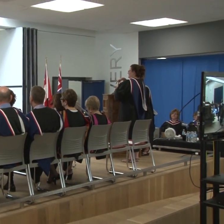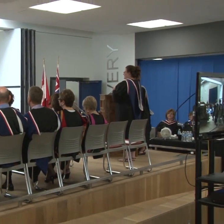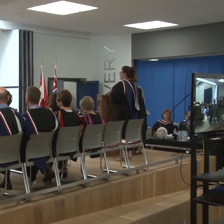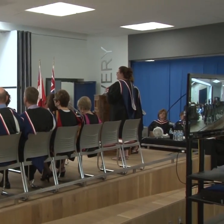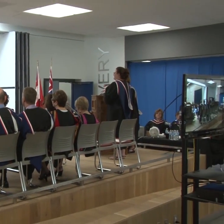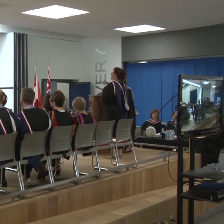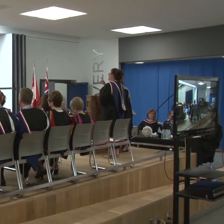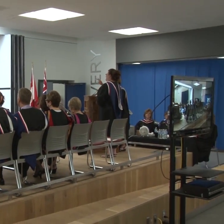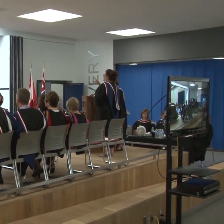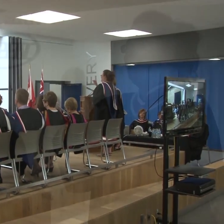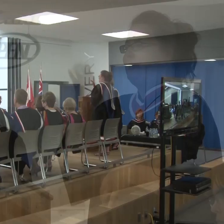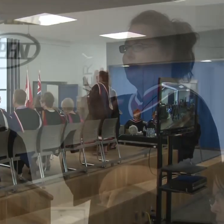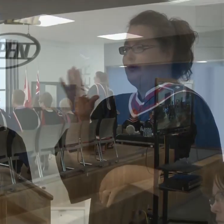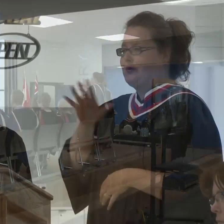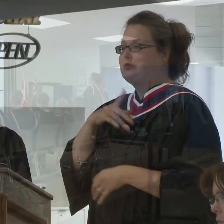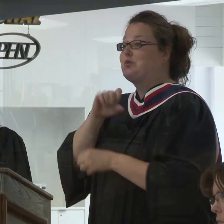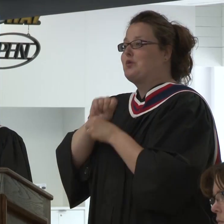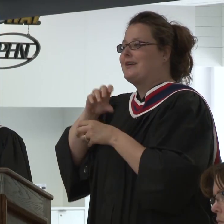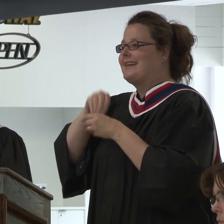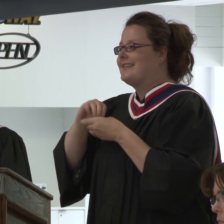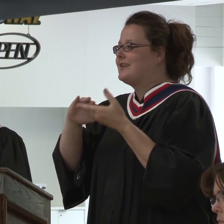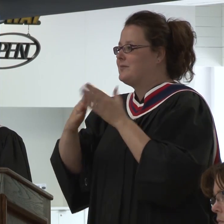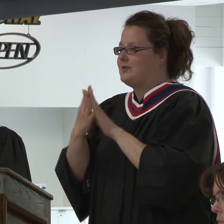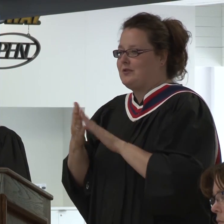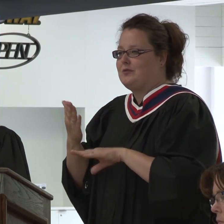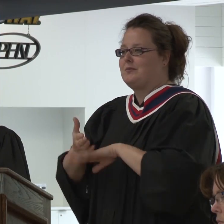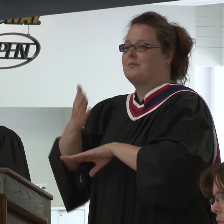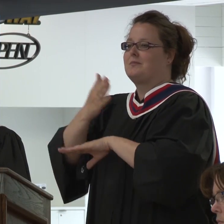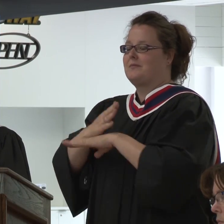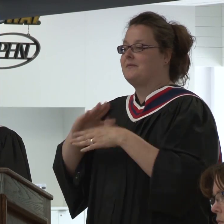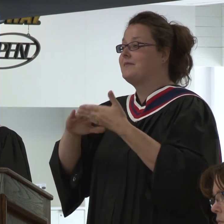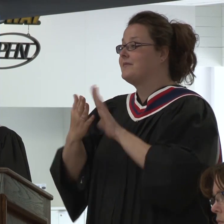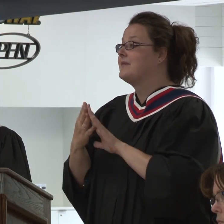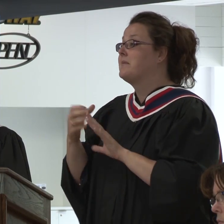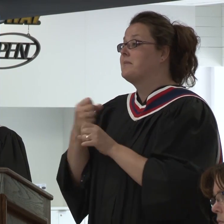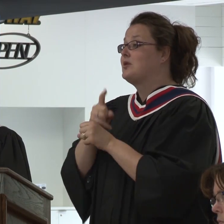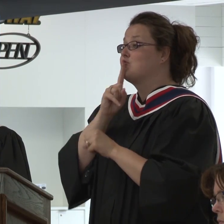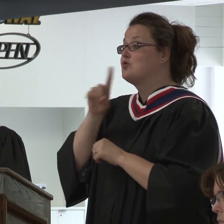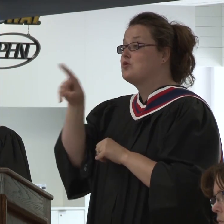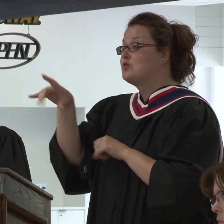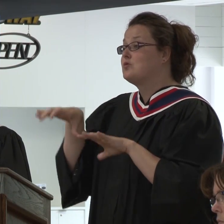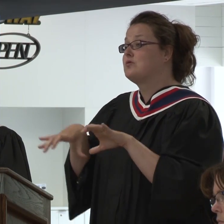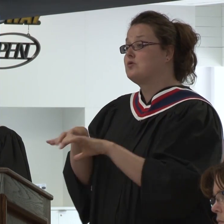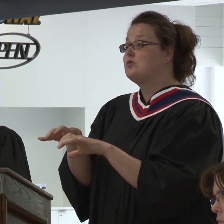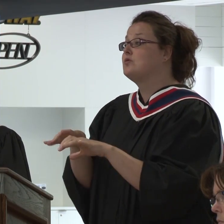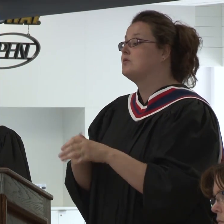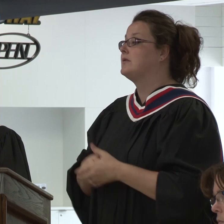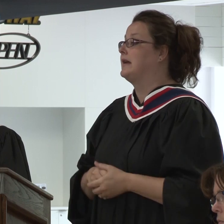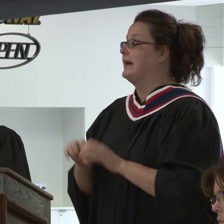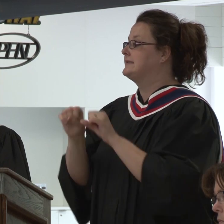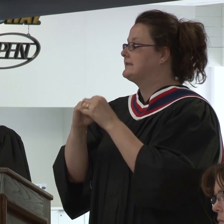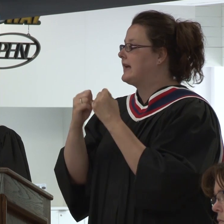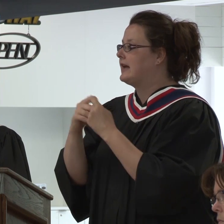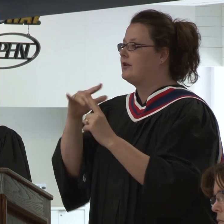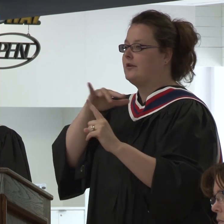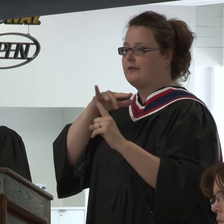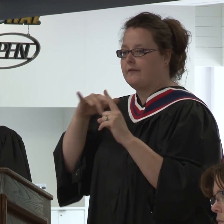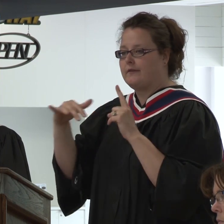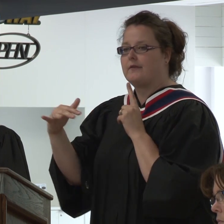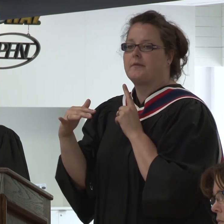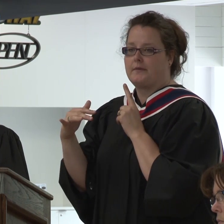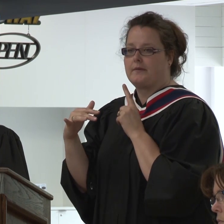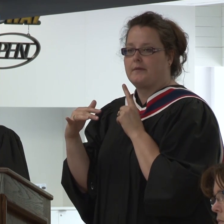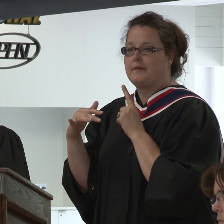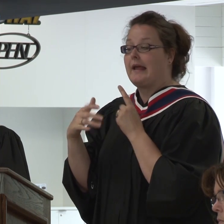community and for the community to ensure that what you do has a social, environmental,